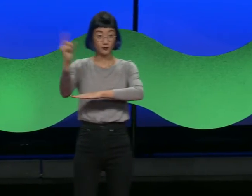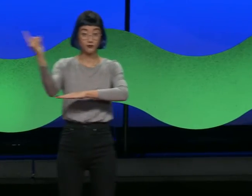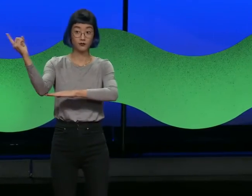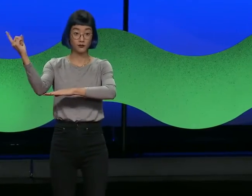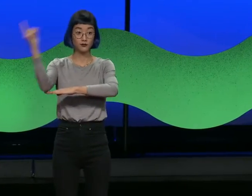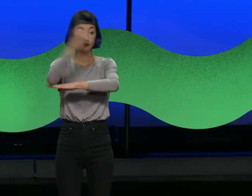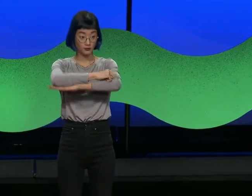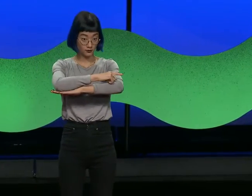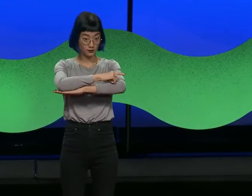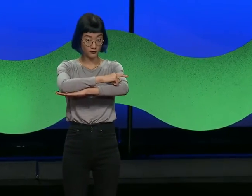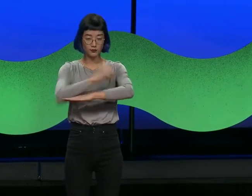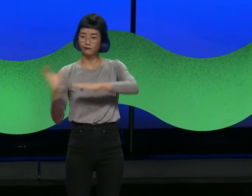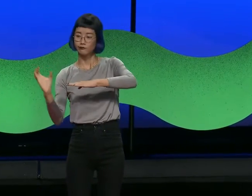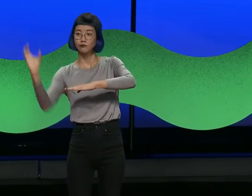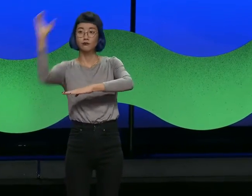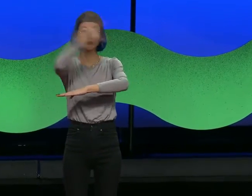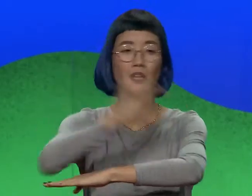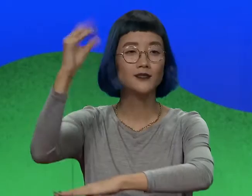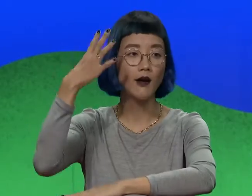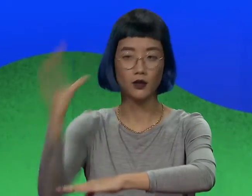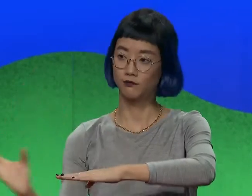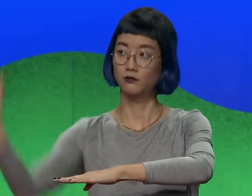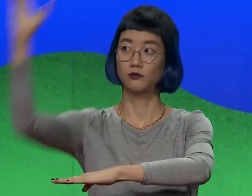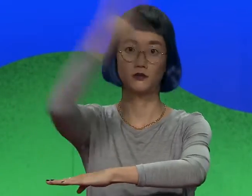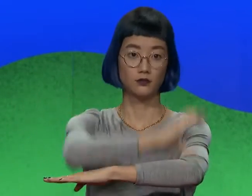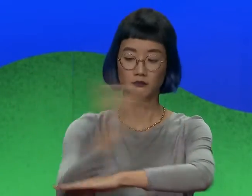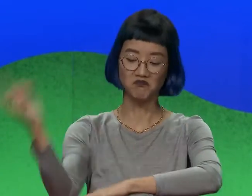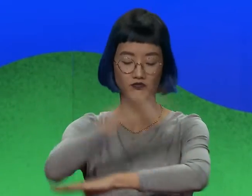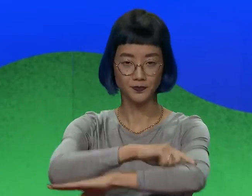for day, as the sun rises and sets.